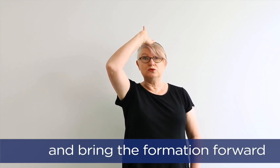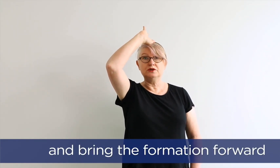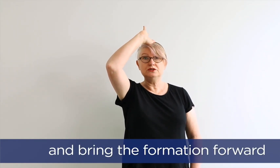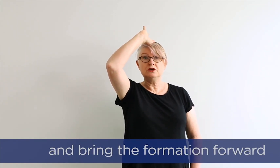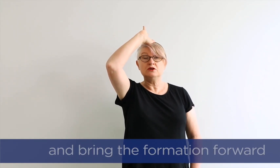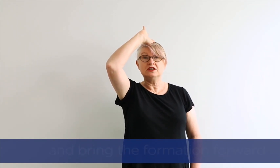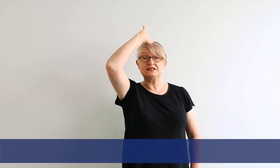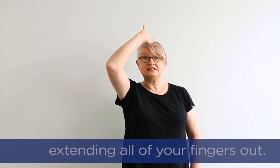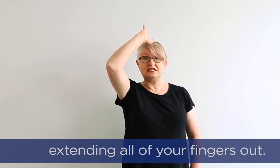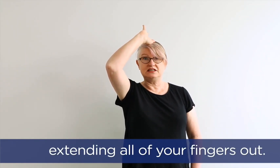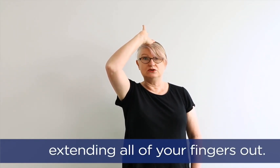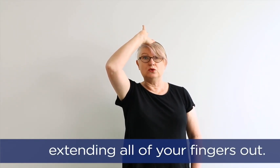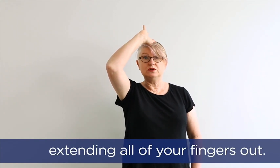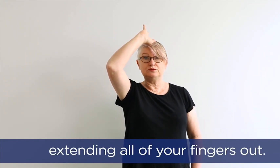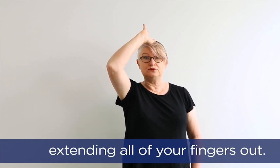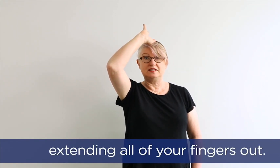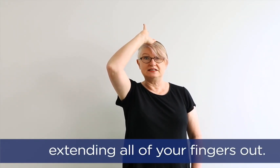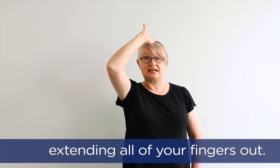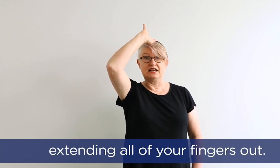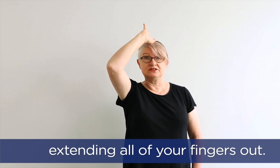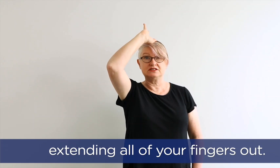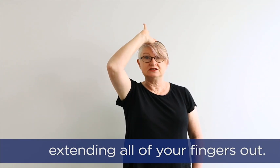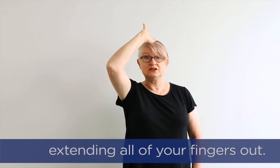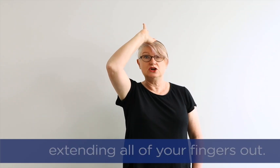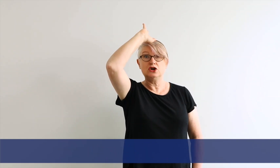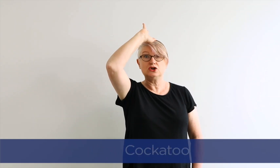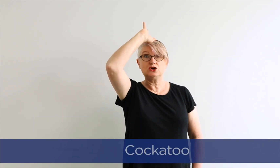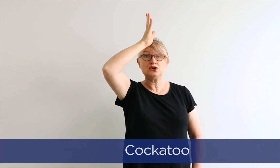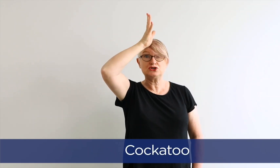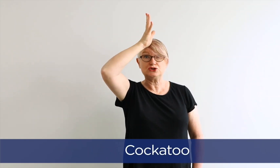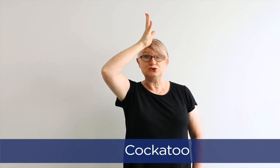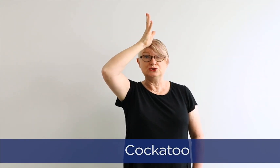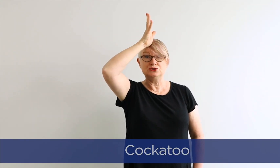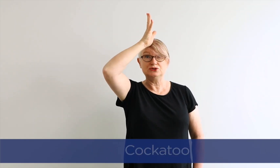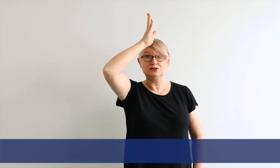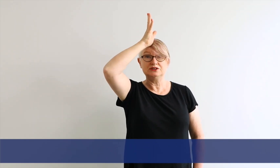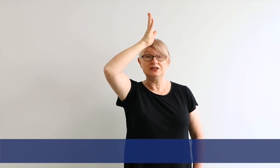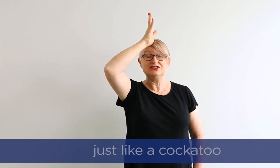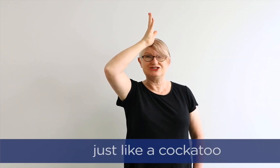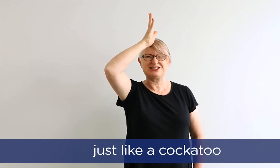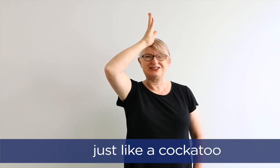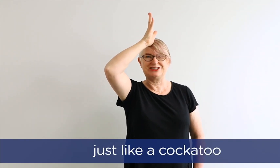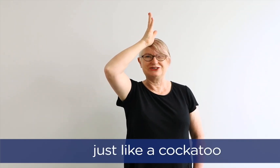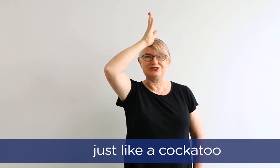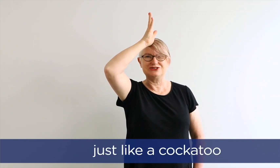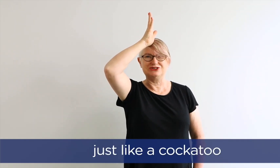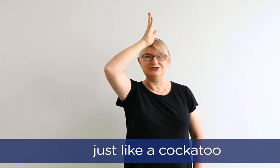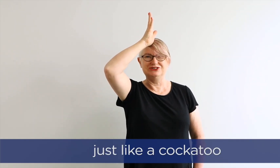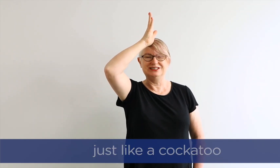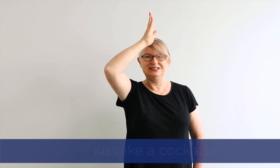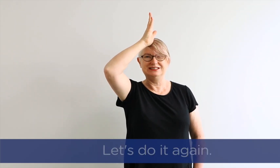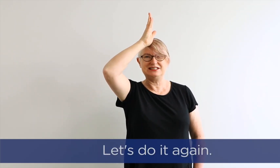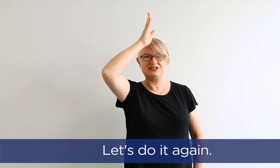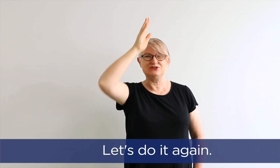forward, extending all of your fingers out. Cockatoo. Just like a cockatoo. Let's do it